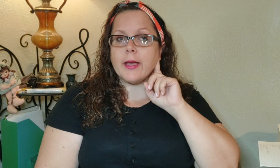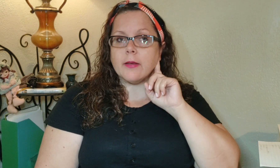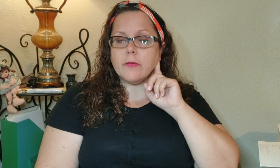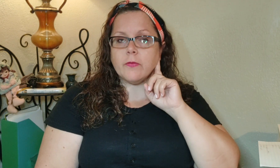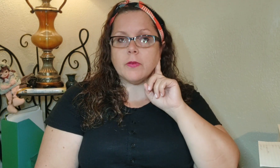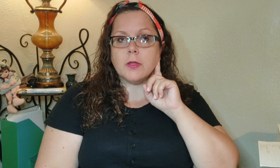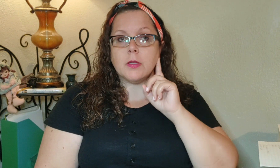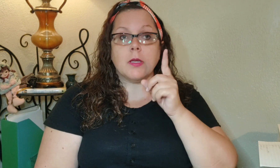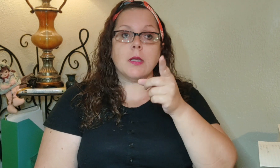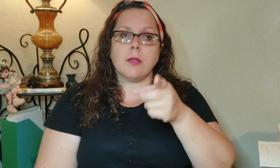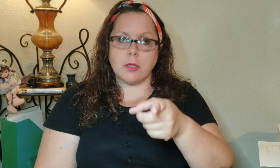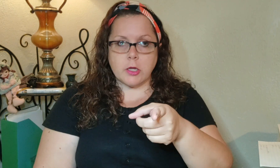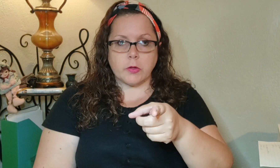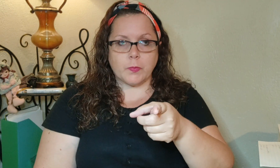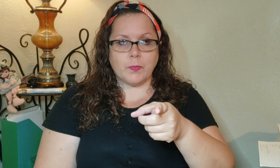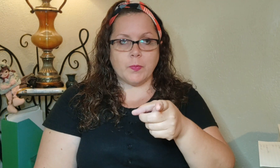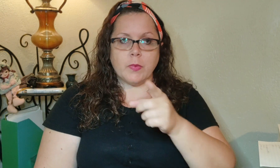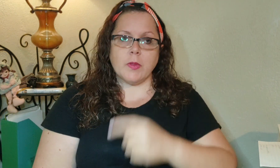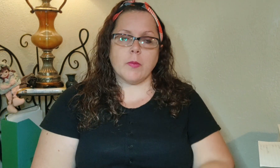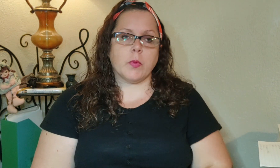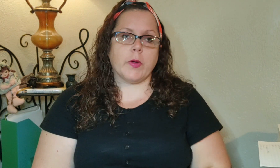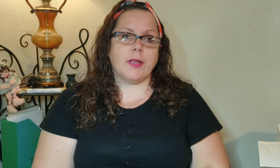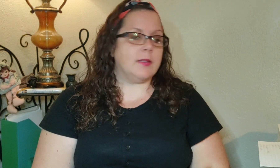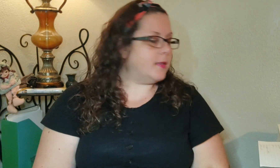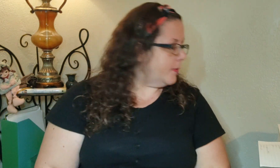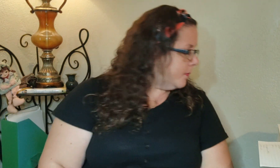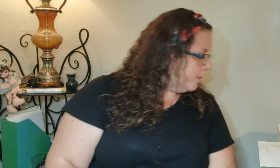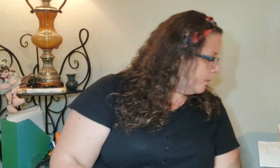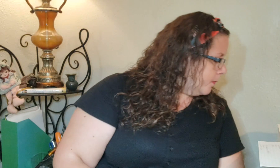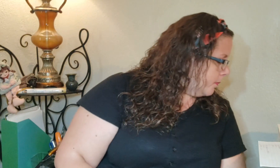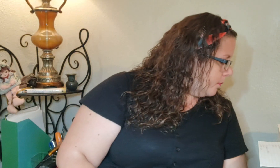deaf, and then you, and point.